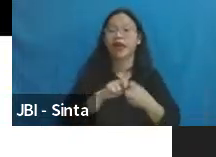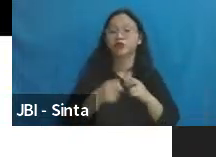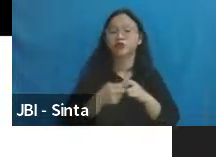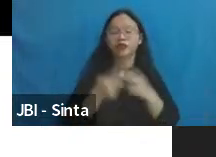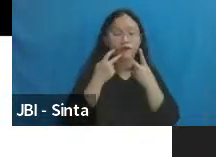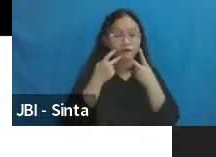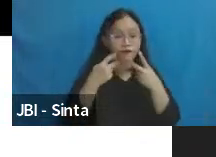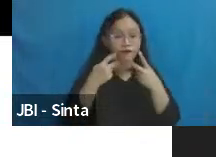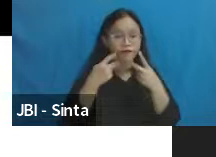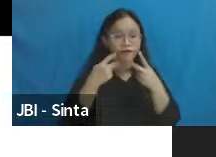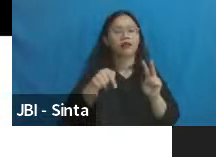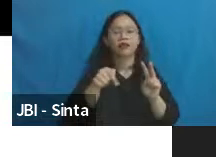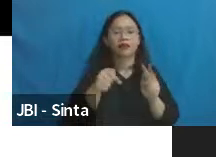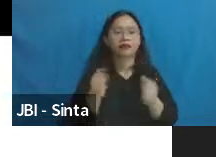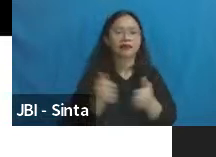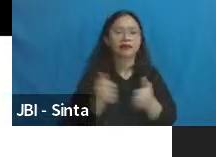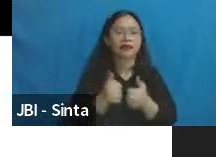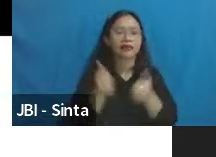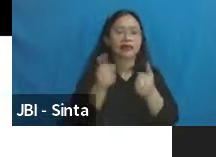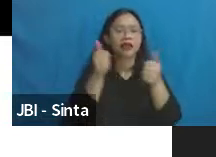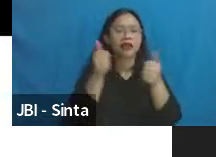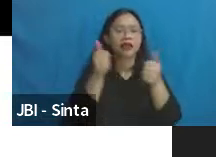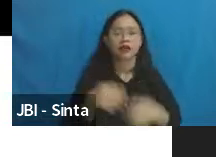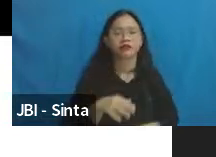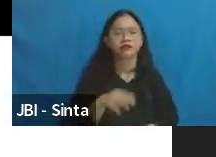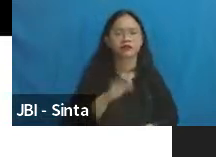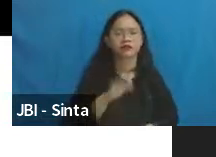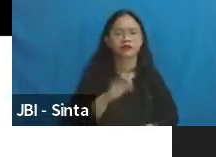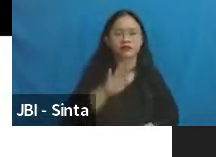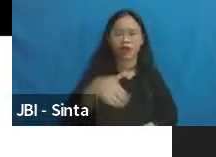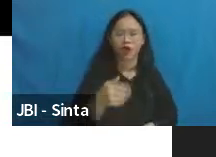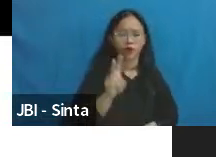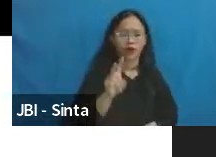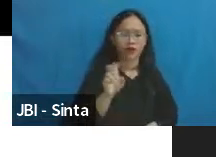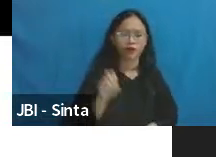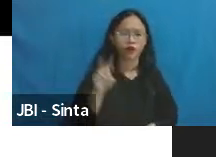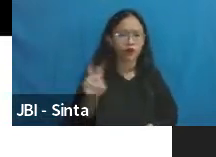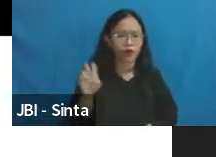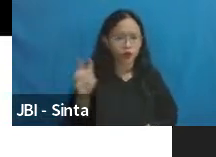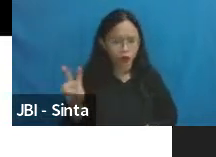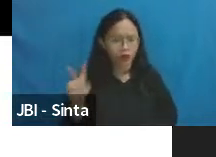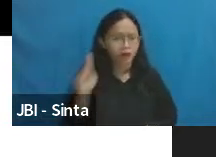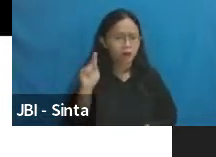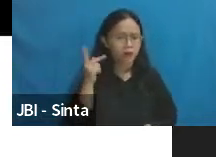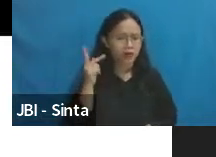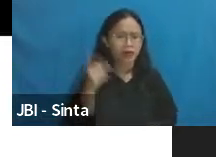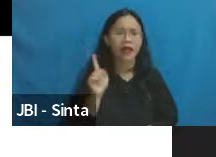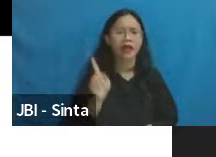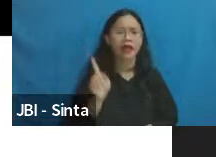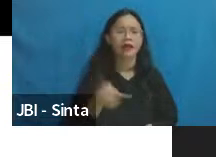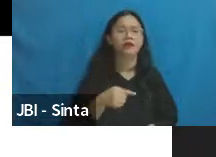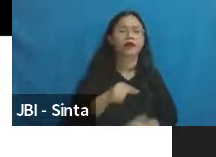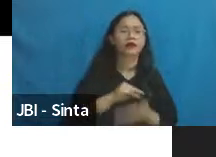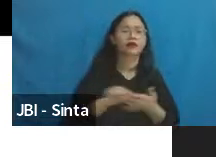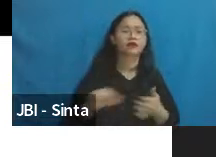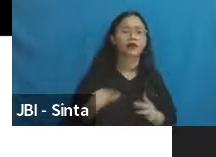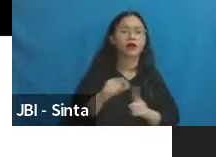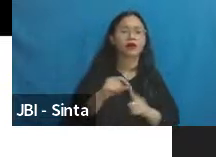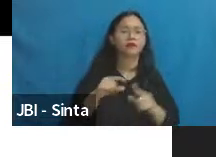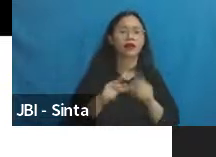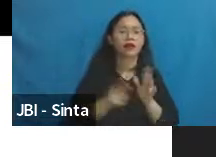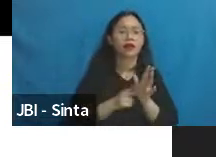a verdict happen in 2022 was the Paniai case, which was an incident in 2014, which saw